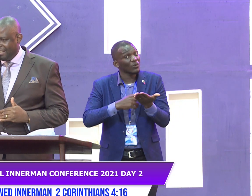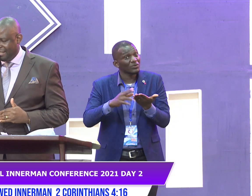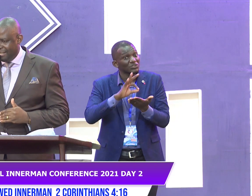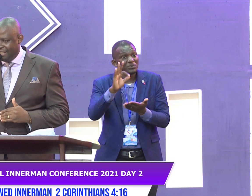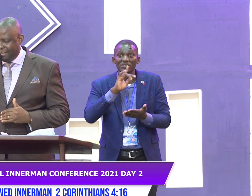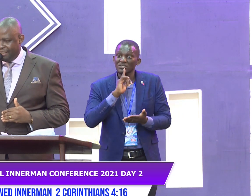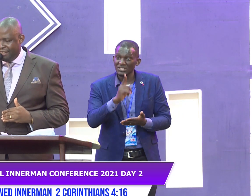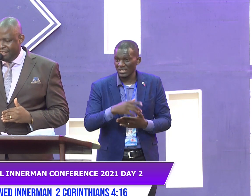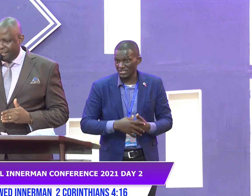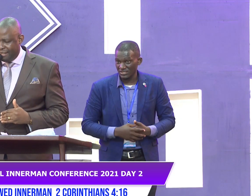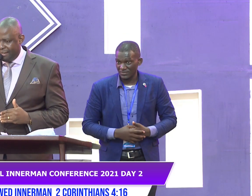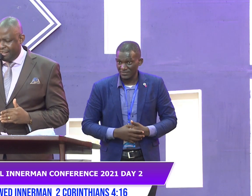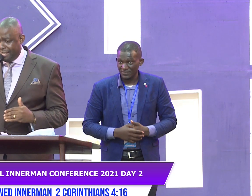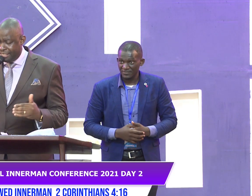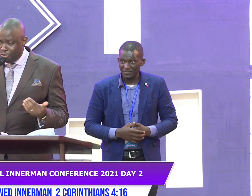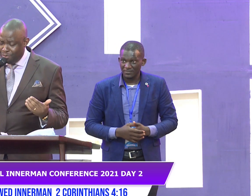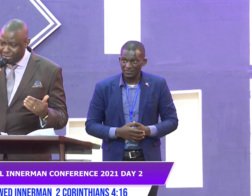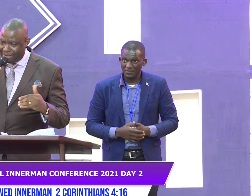continued to fail to implement what he had